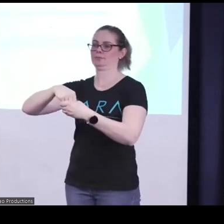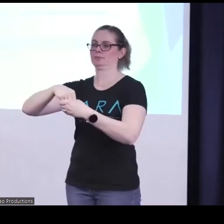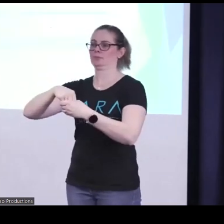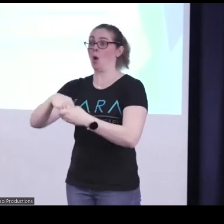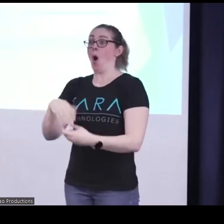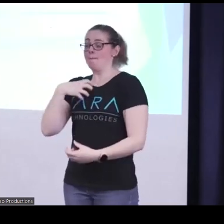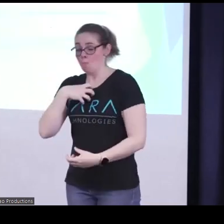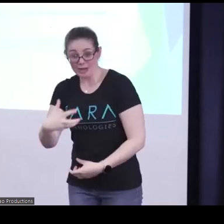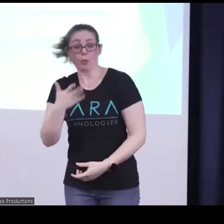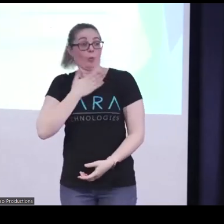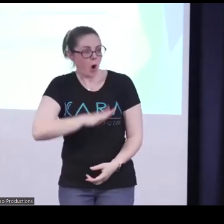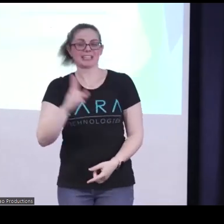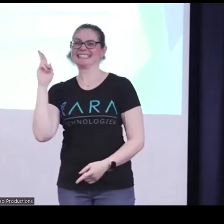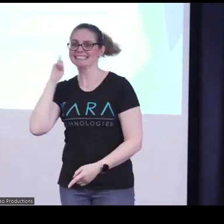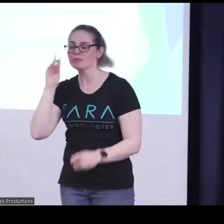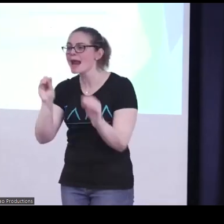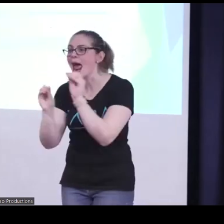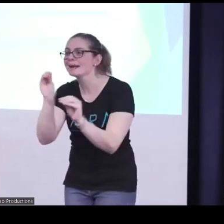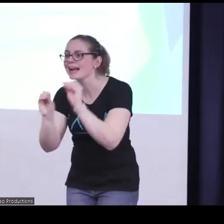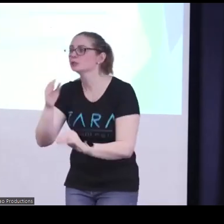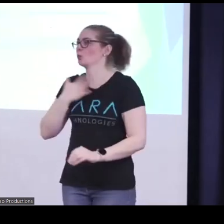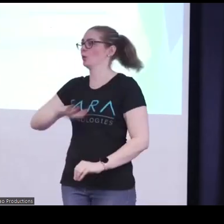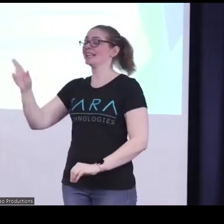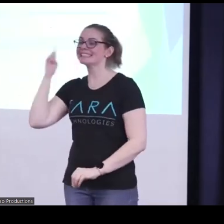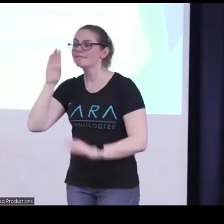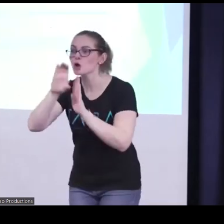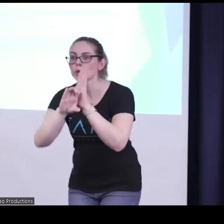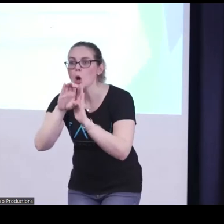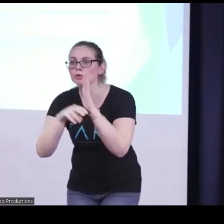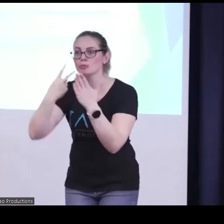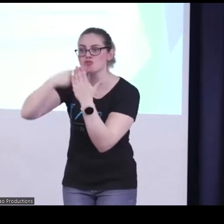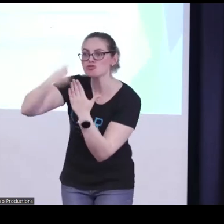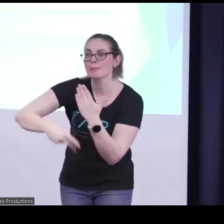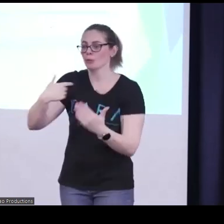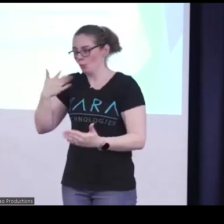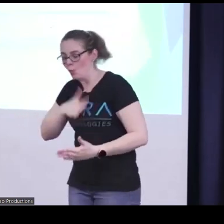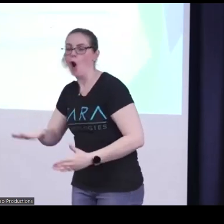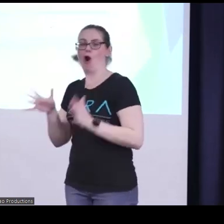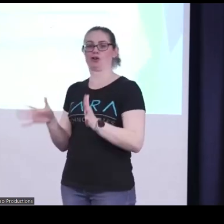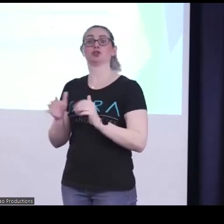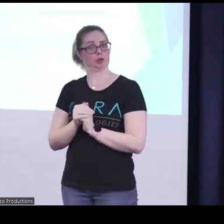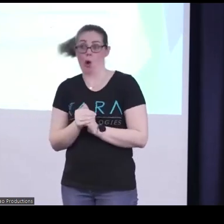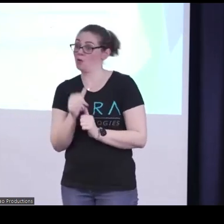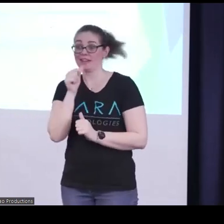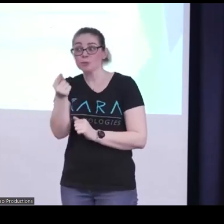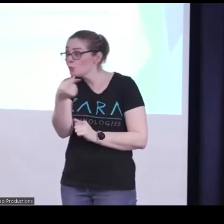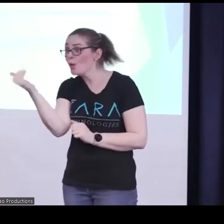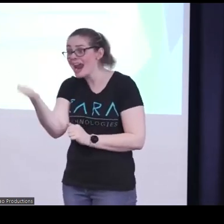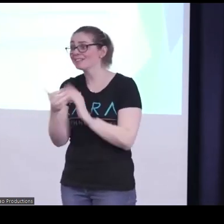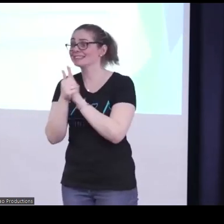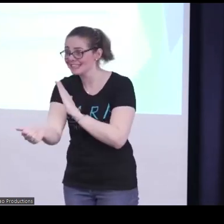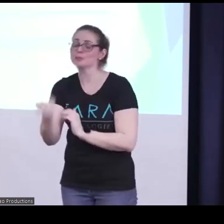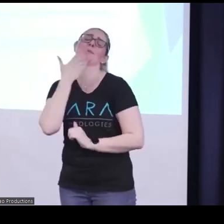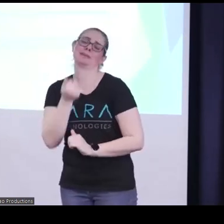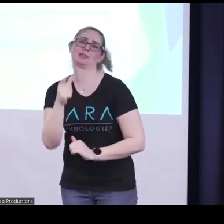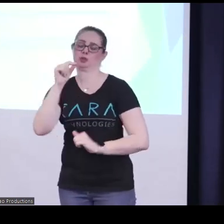want more deaf people involved. We want deaf animators. We want deaf coders. We want deaf